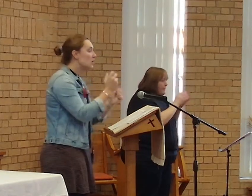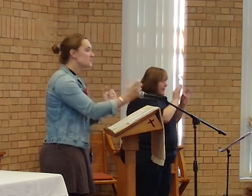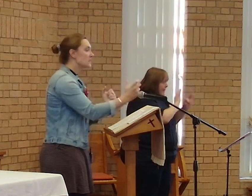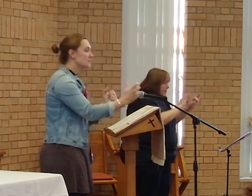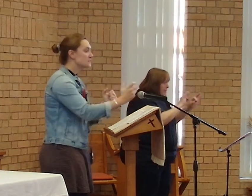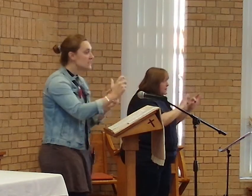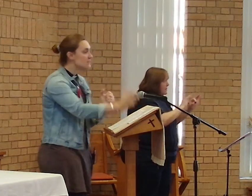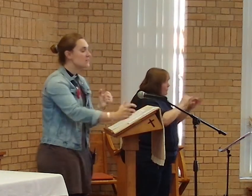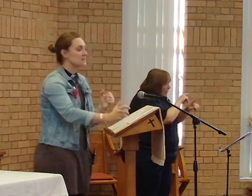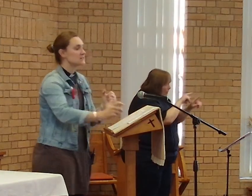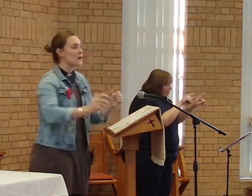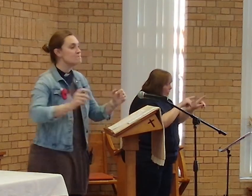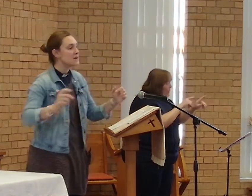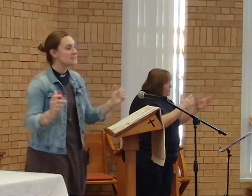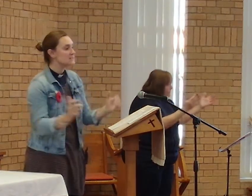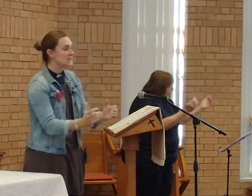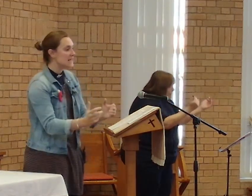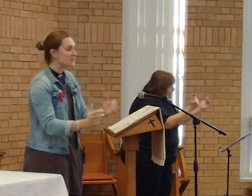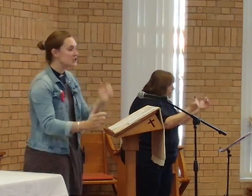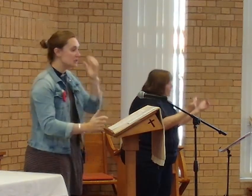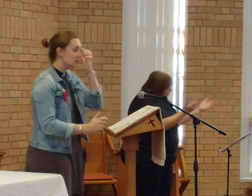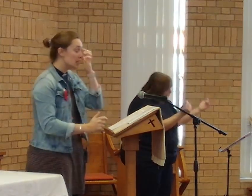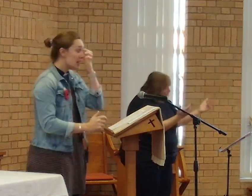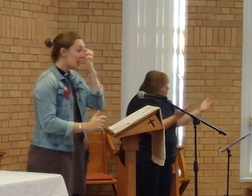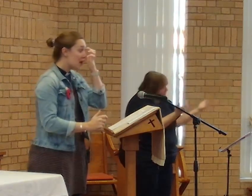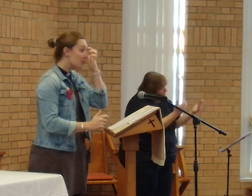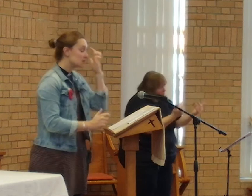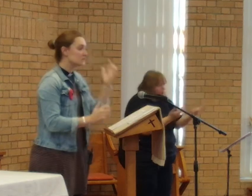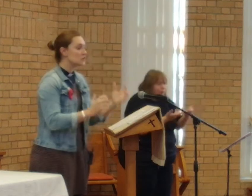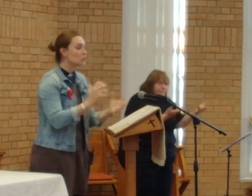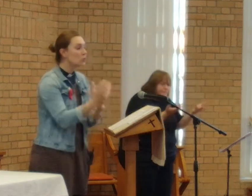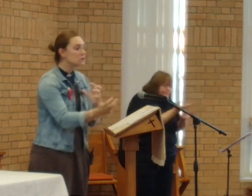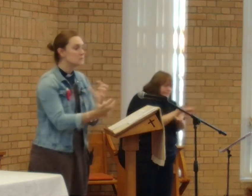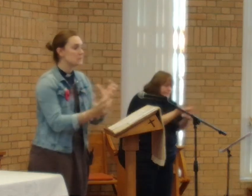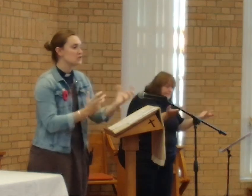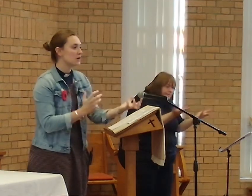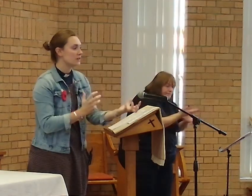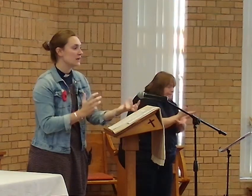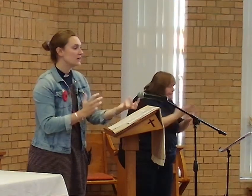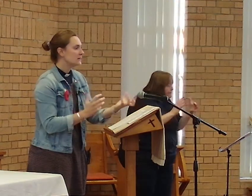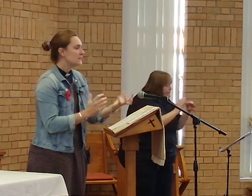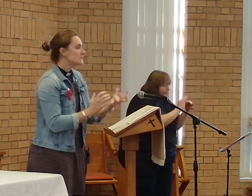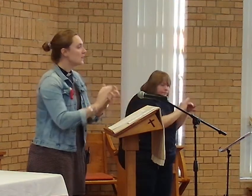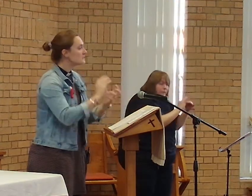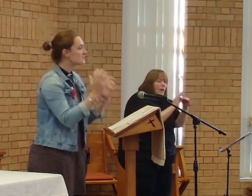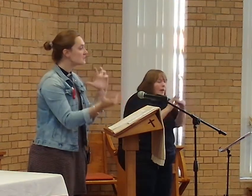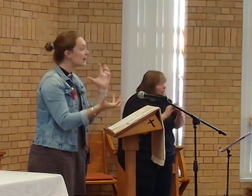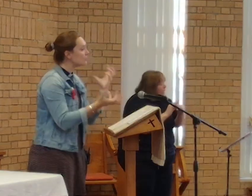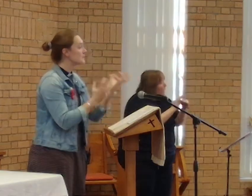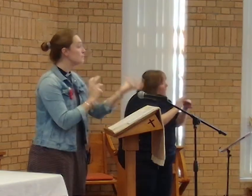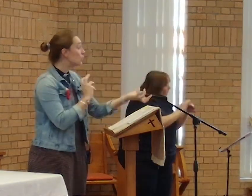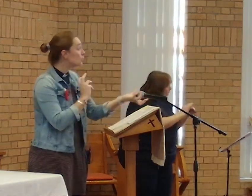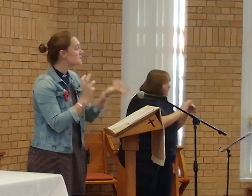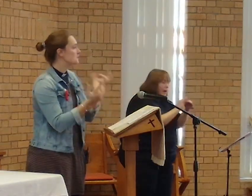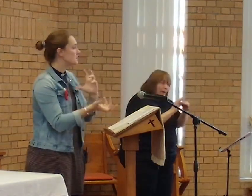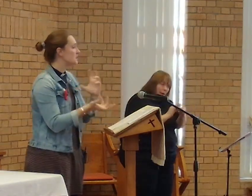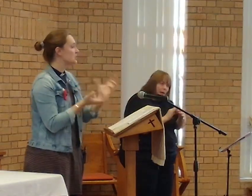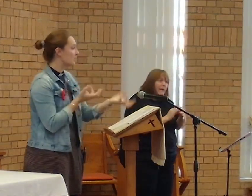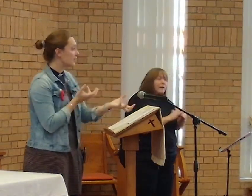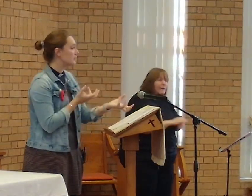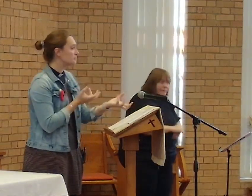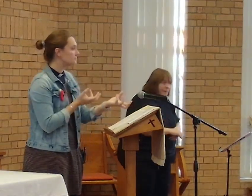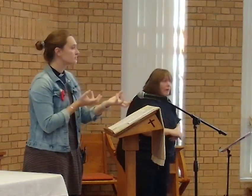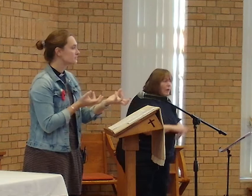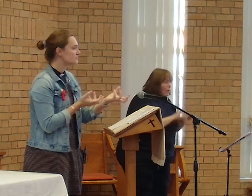who prioritize forgiveness and reconciliation, help us to talk to each other, to understand what's important to